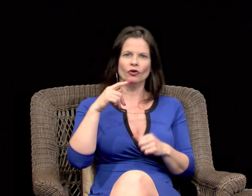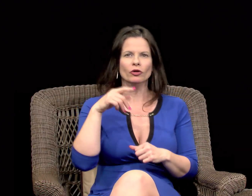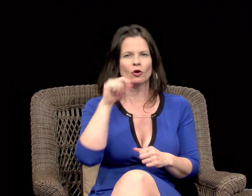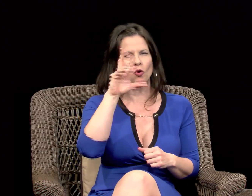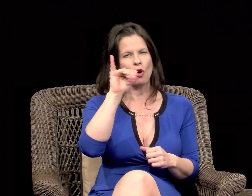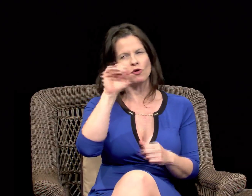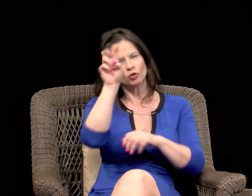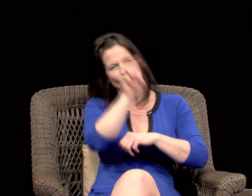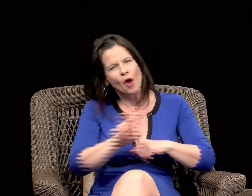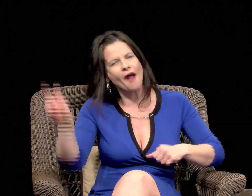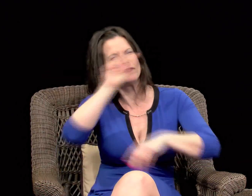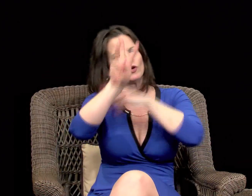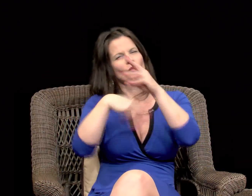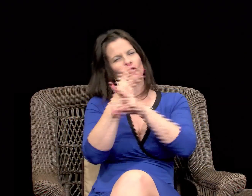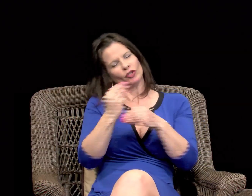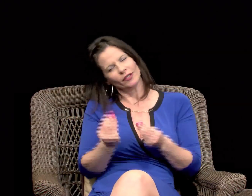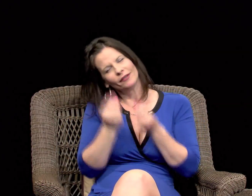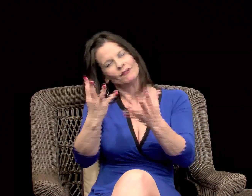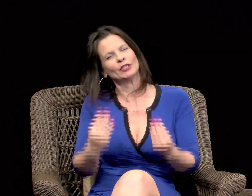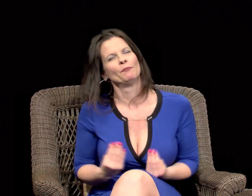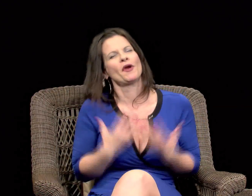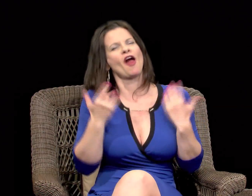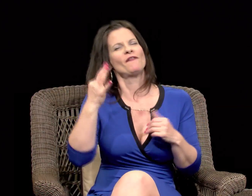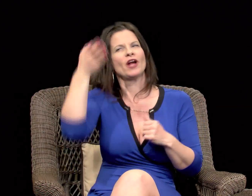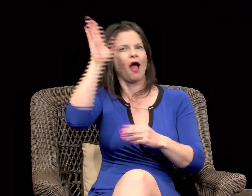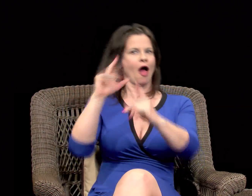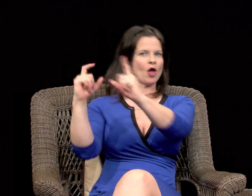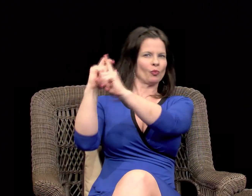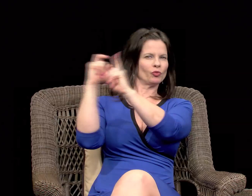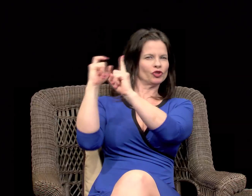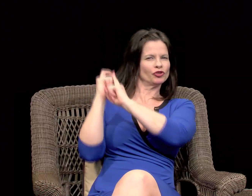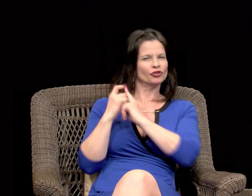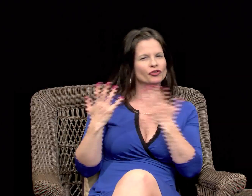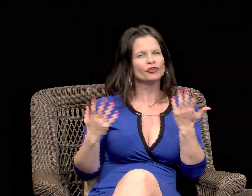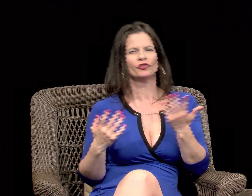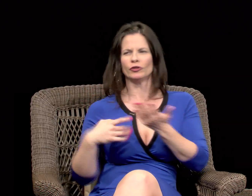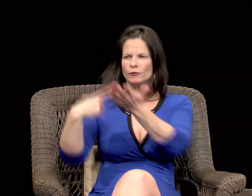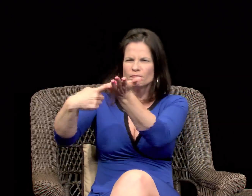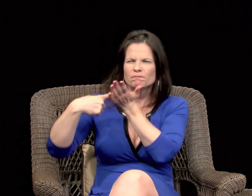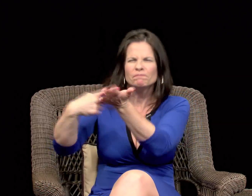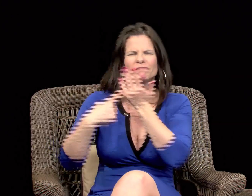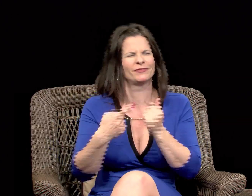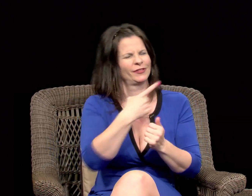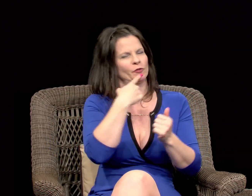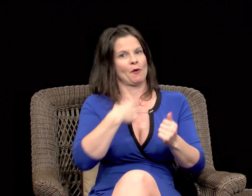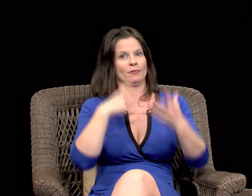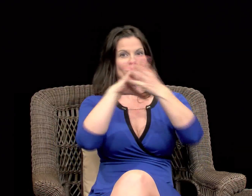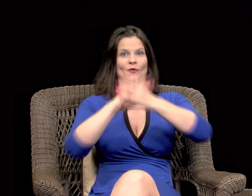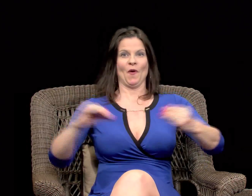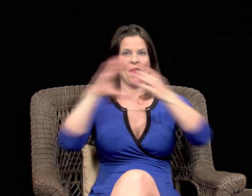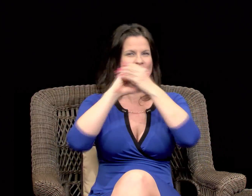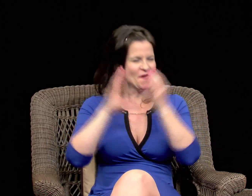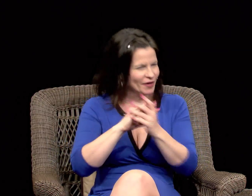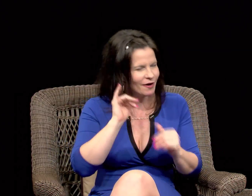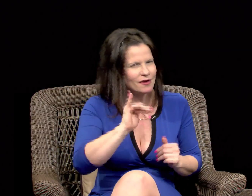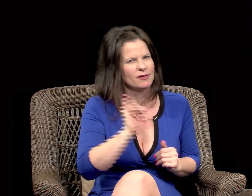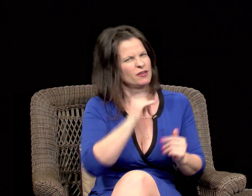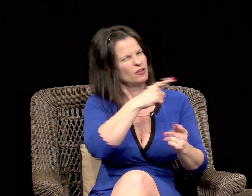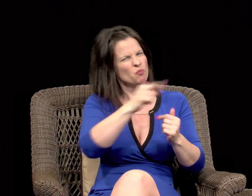she provides the message from God's Word to people. And she had told me a